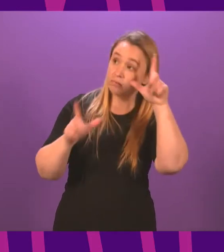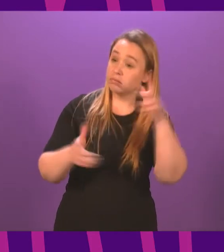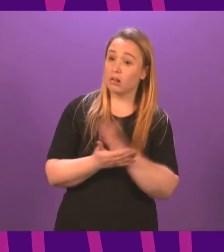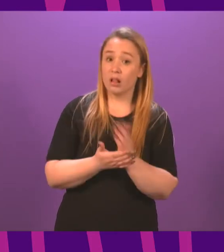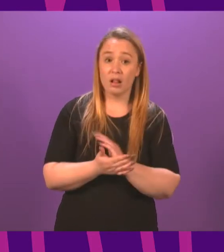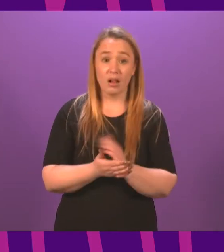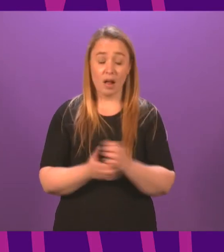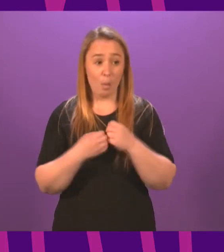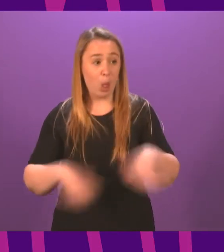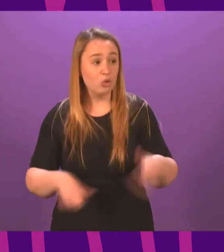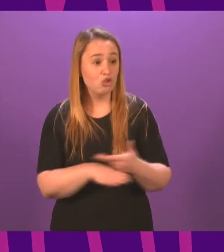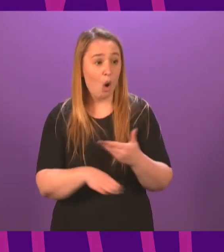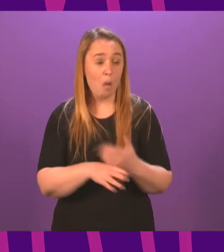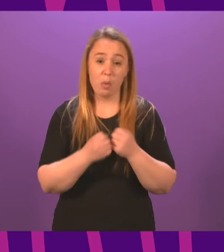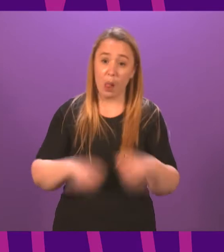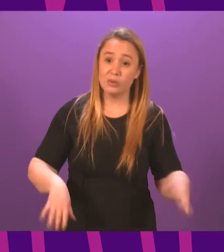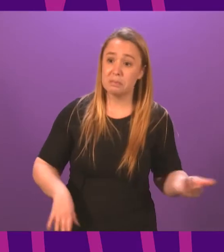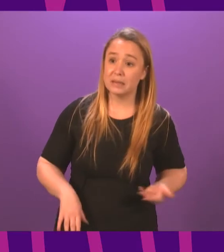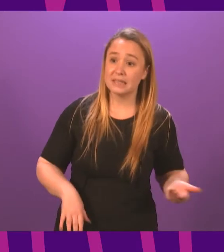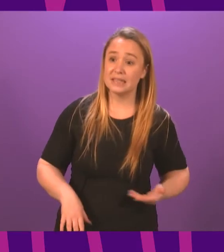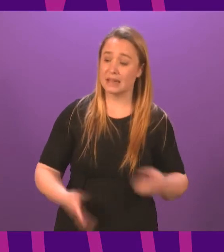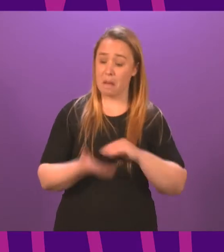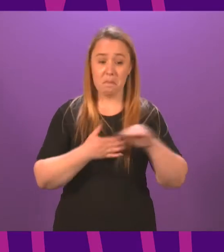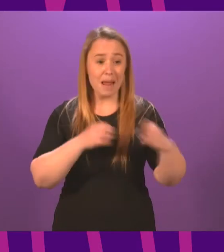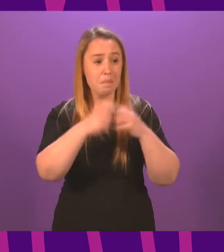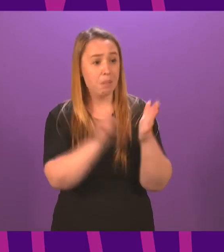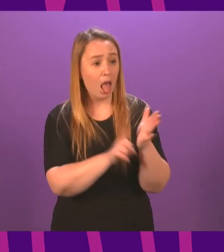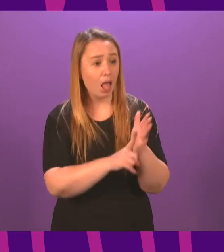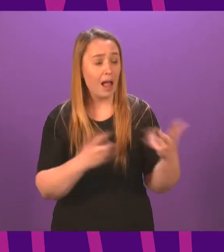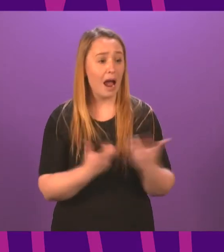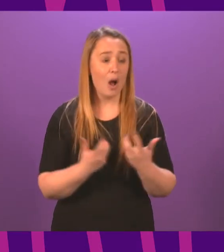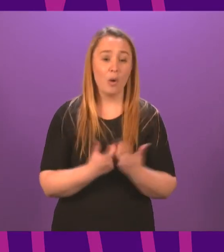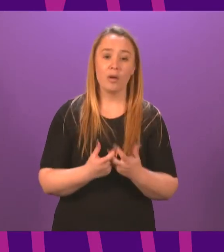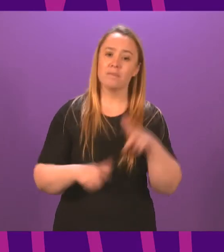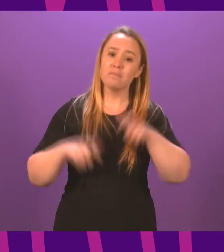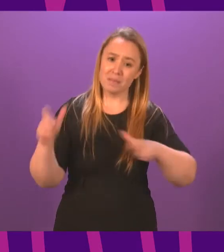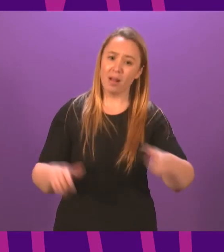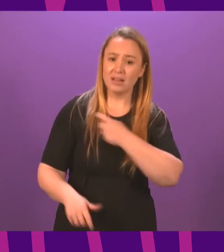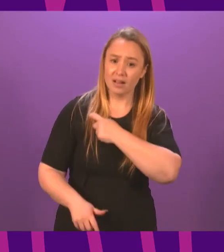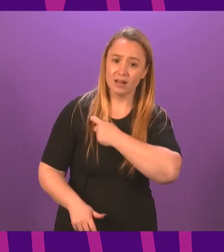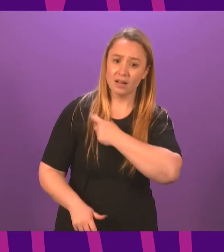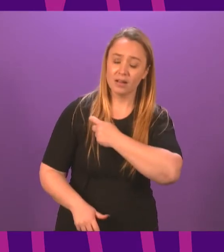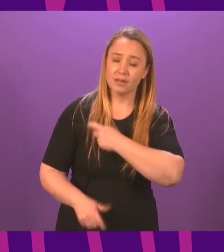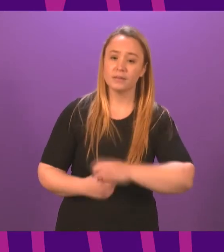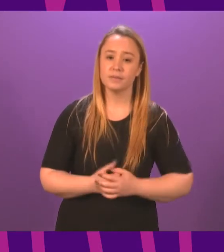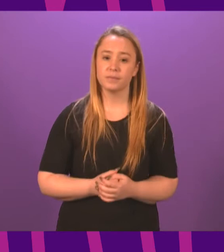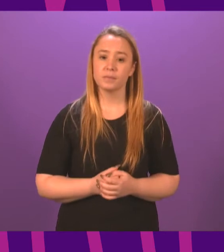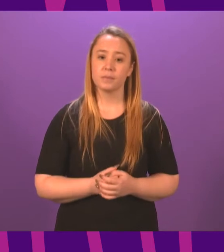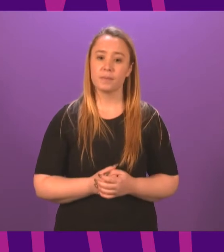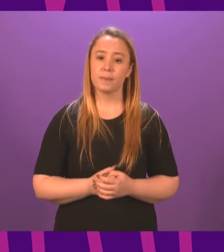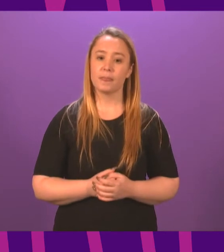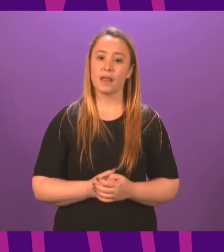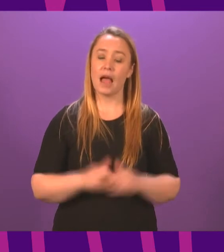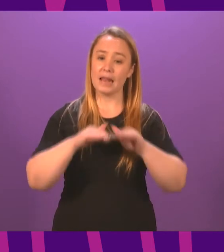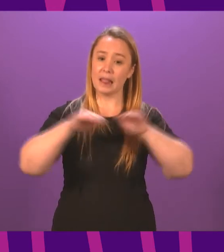their job, their business, how they are going to pay the bills. We must also remember this: the impact of